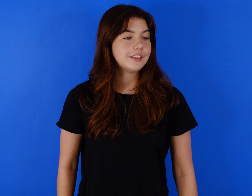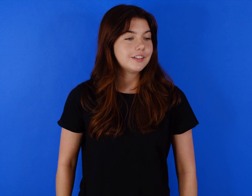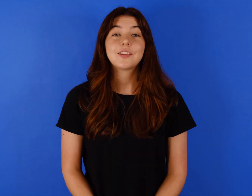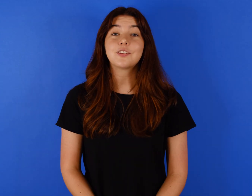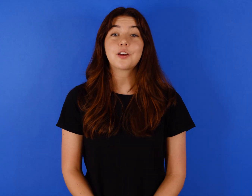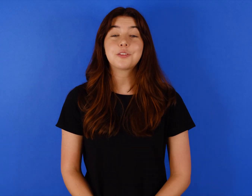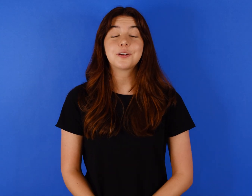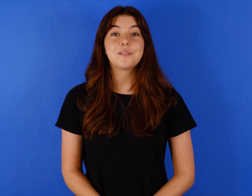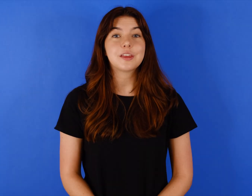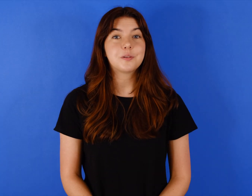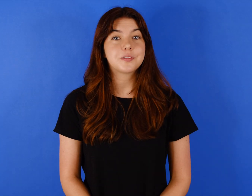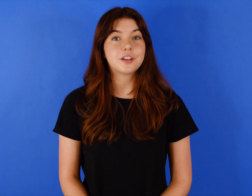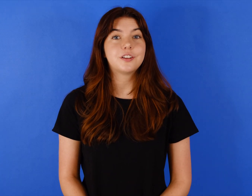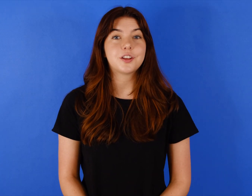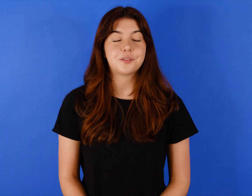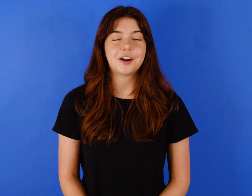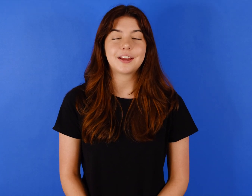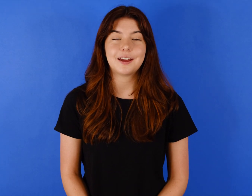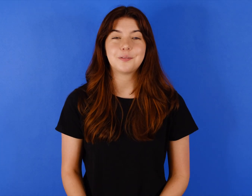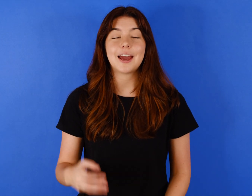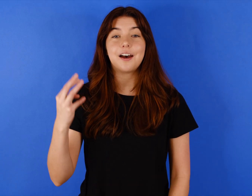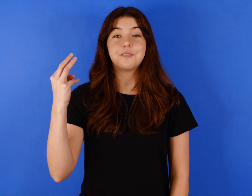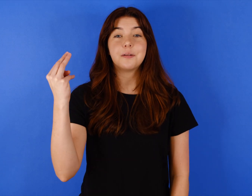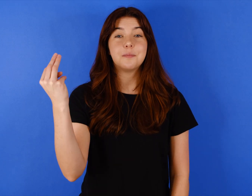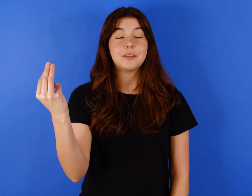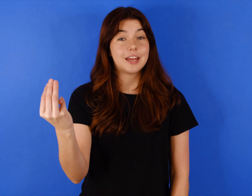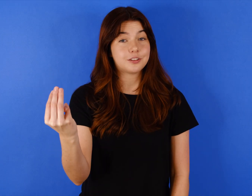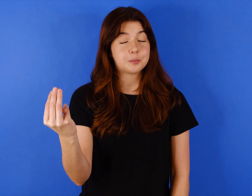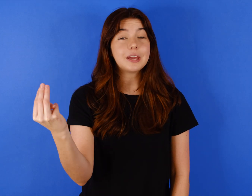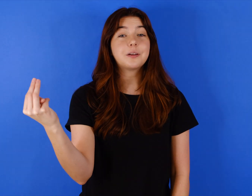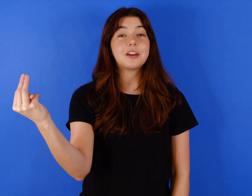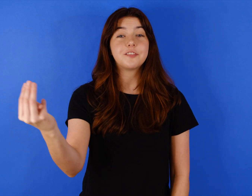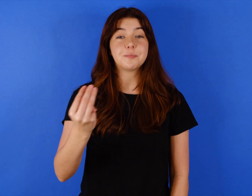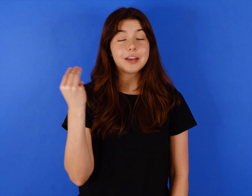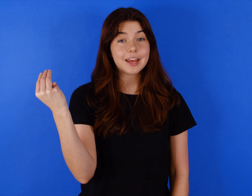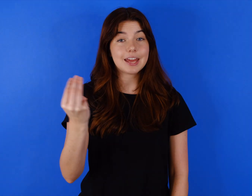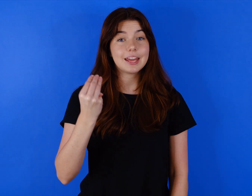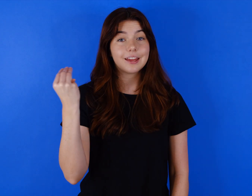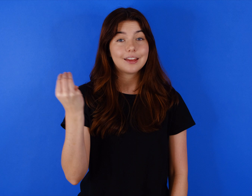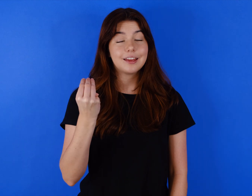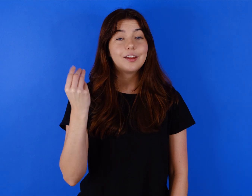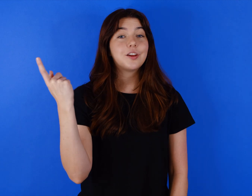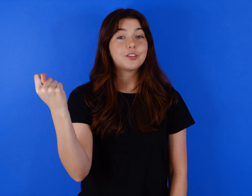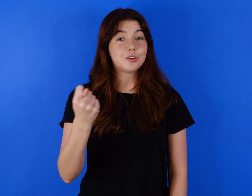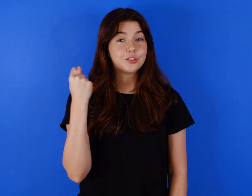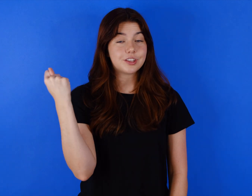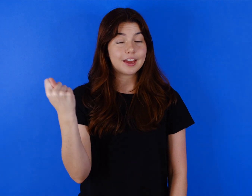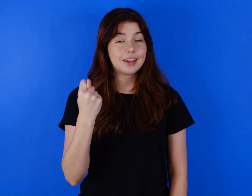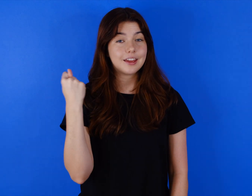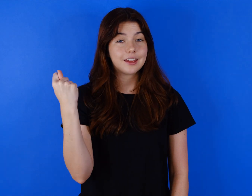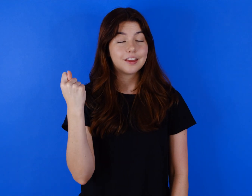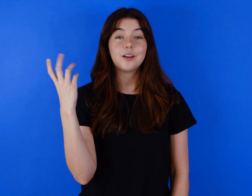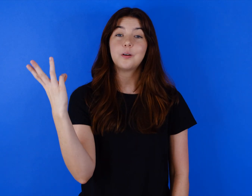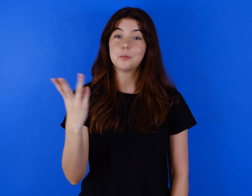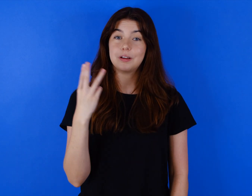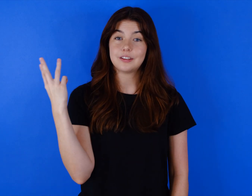So let's go through everything we've learned so far again. We have the days of the week. We have Monday, Tuesday,